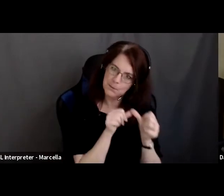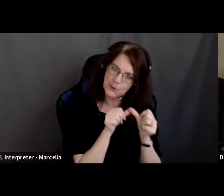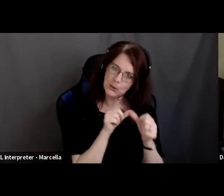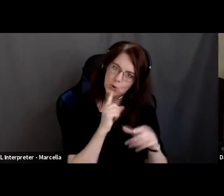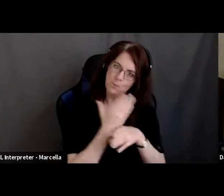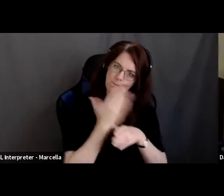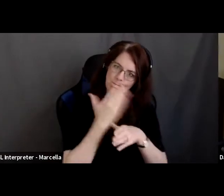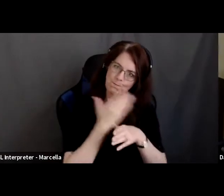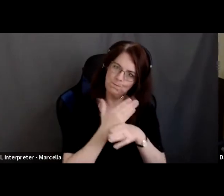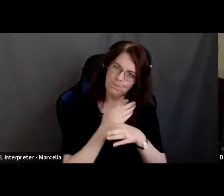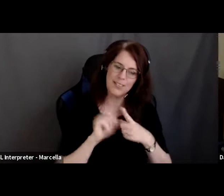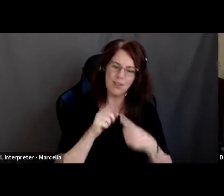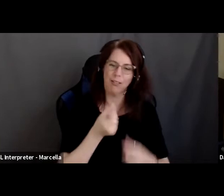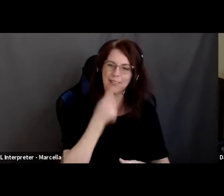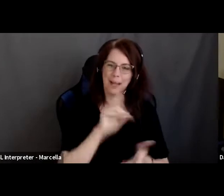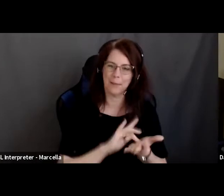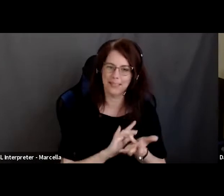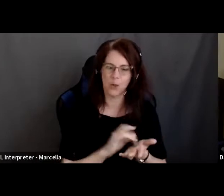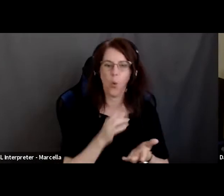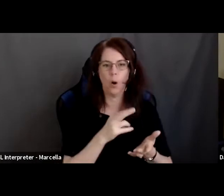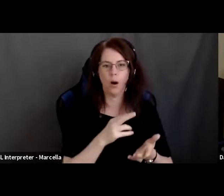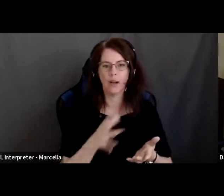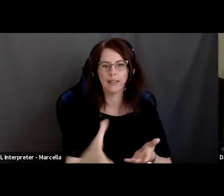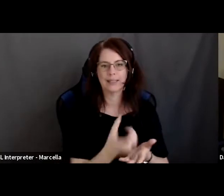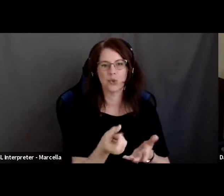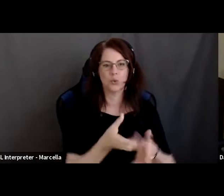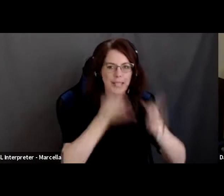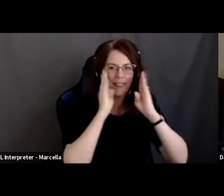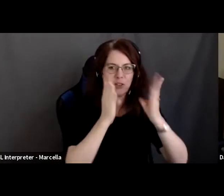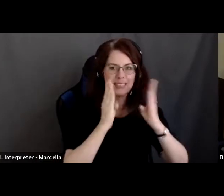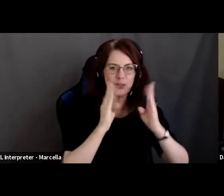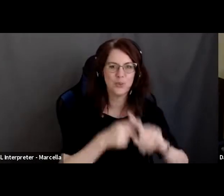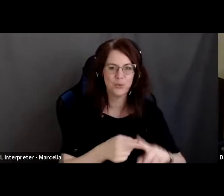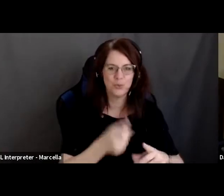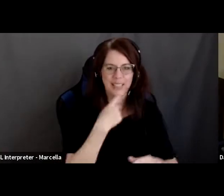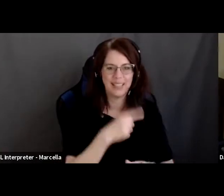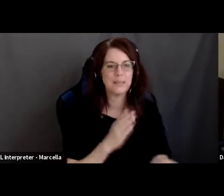a person into taking their medicine, or to just capturing their attention to take it.